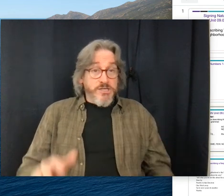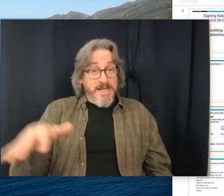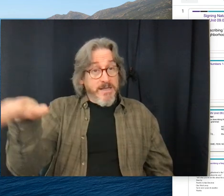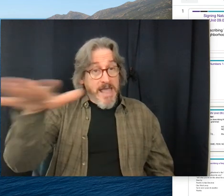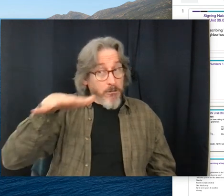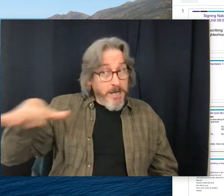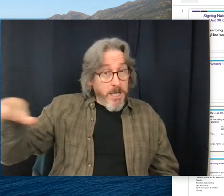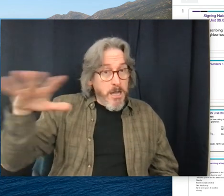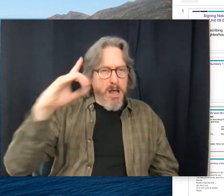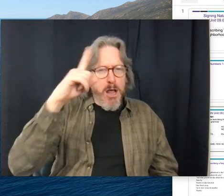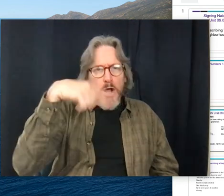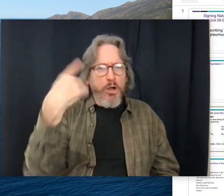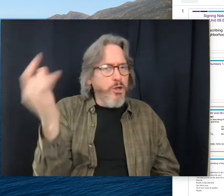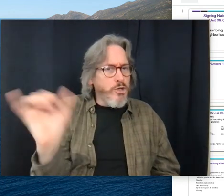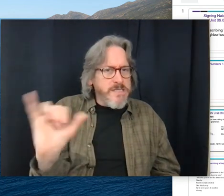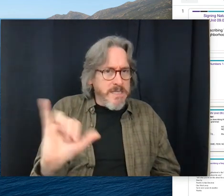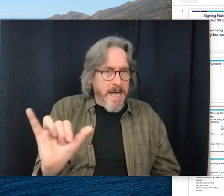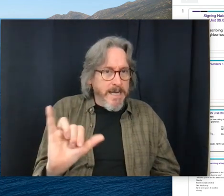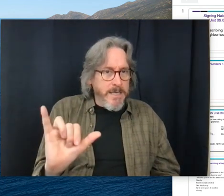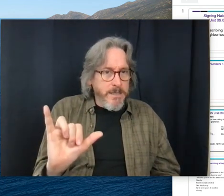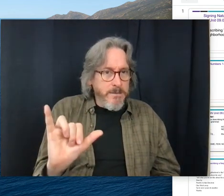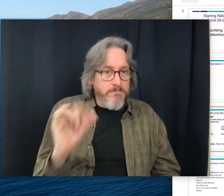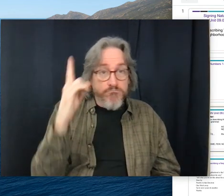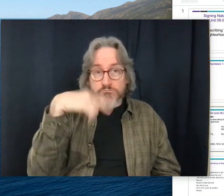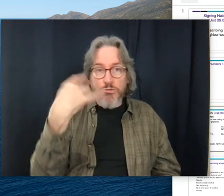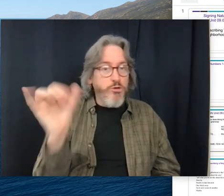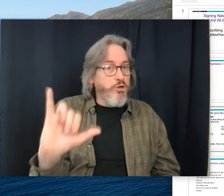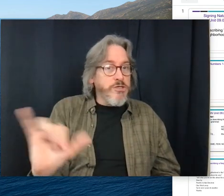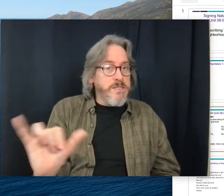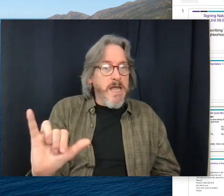Now we're just saying area looks like